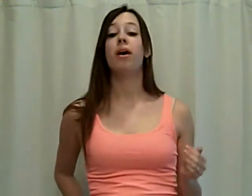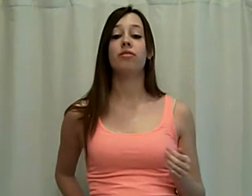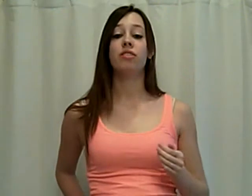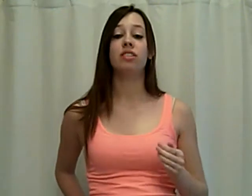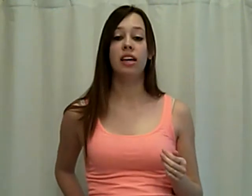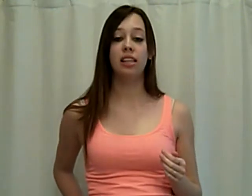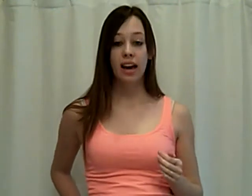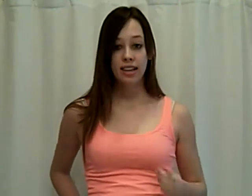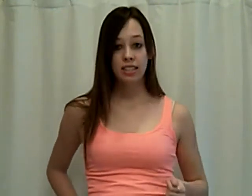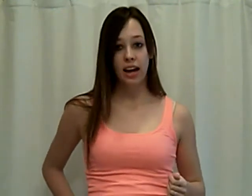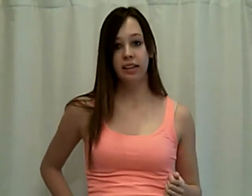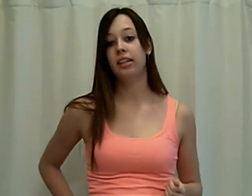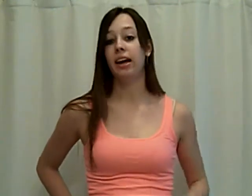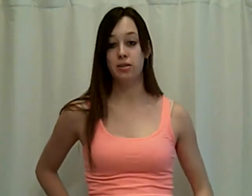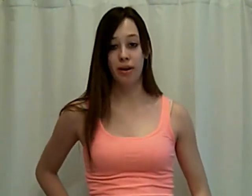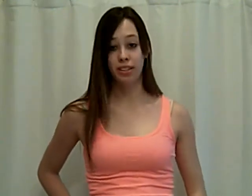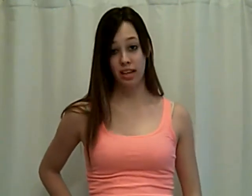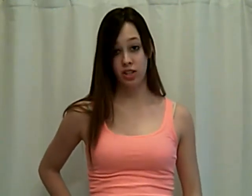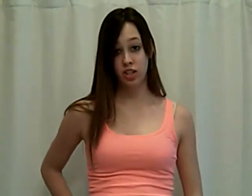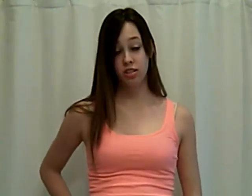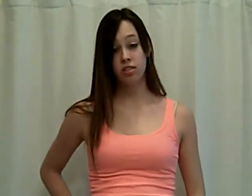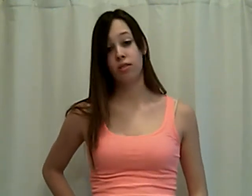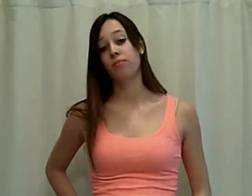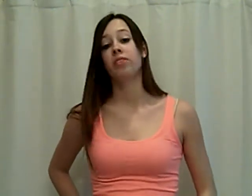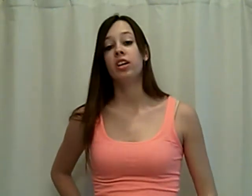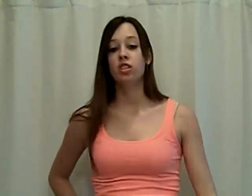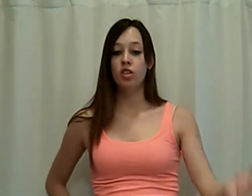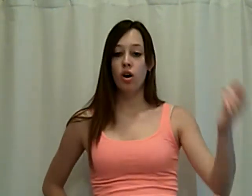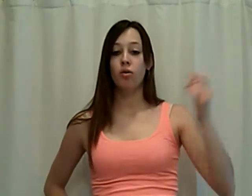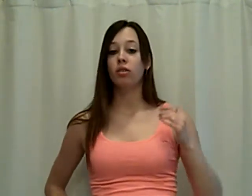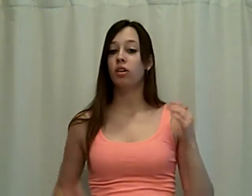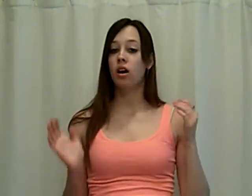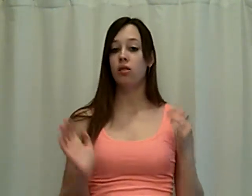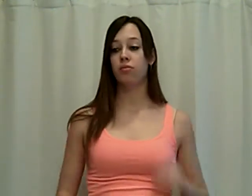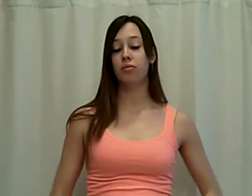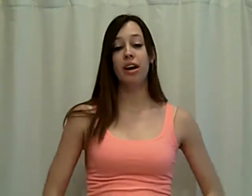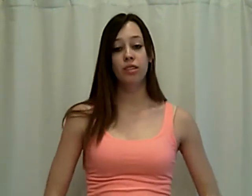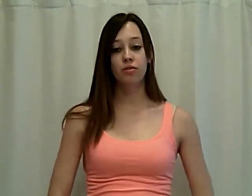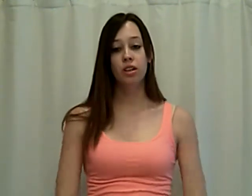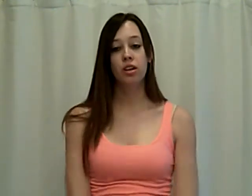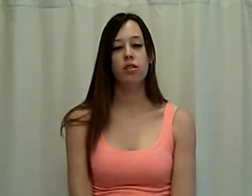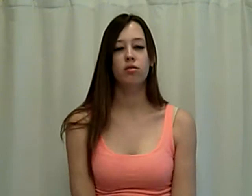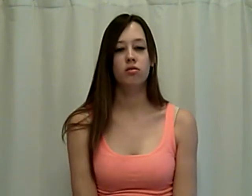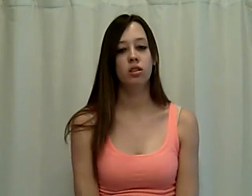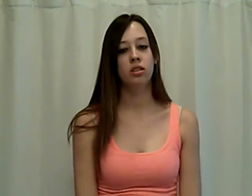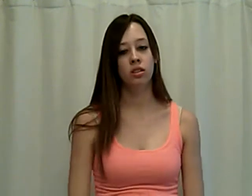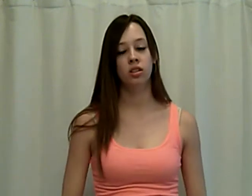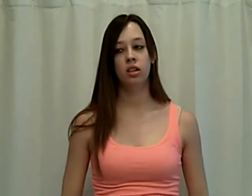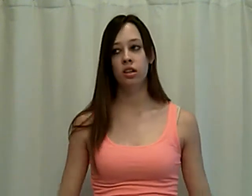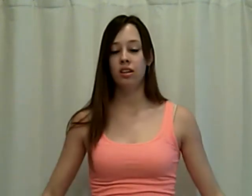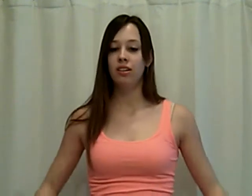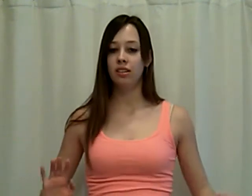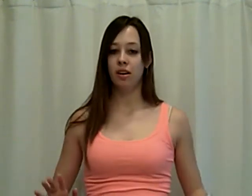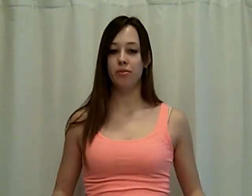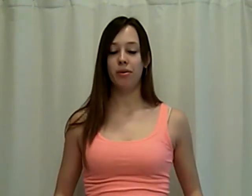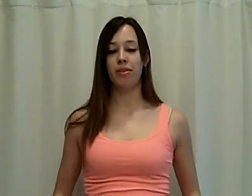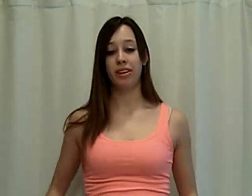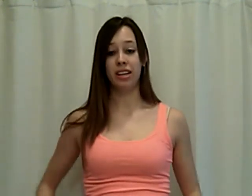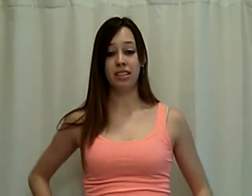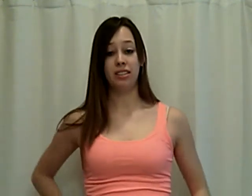about the deadlines. I did expectations. So from the last video, you might recognize this sign.